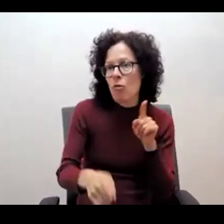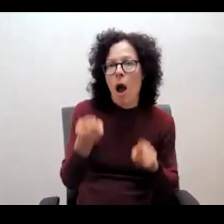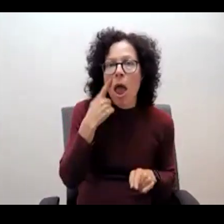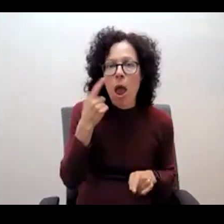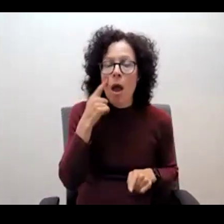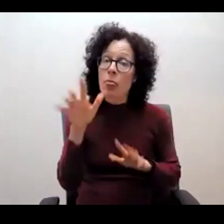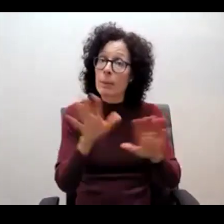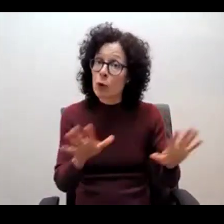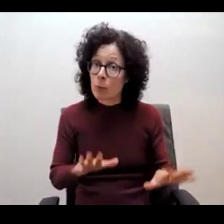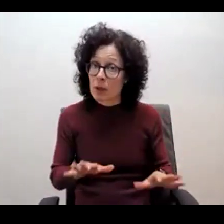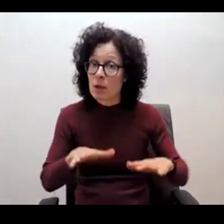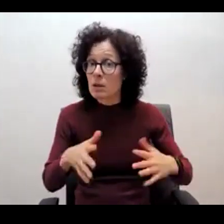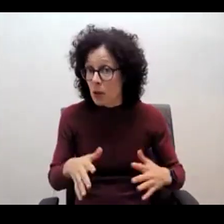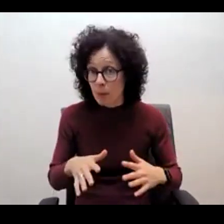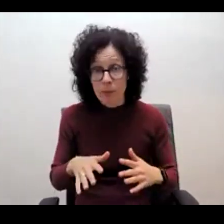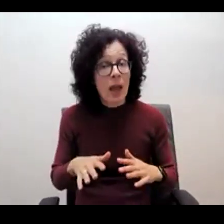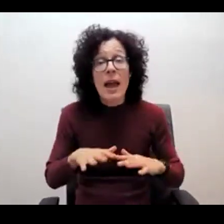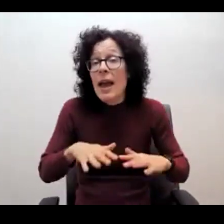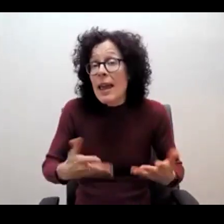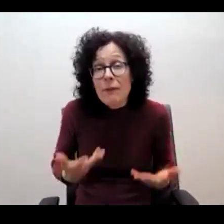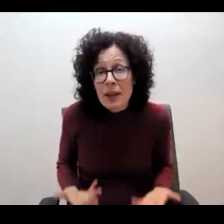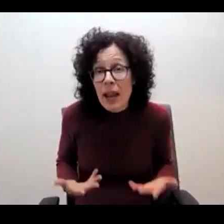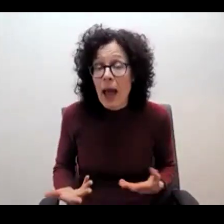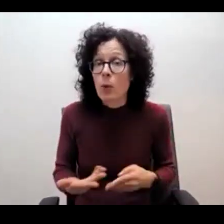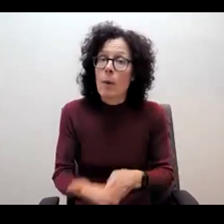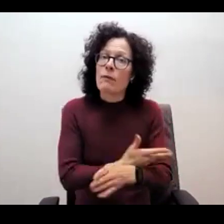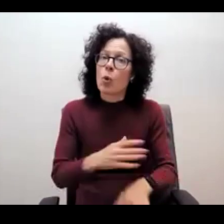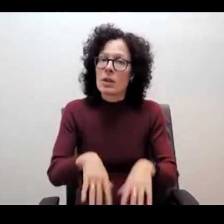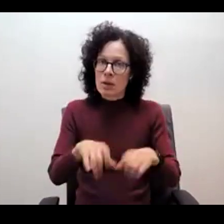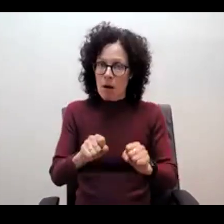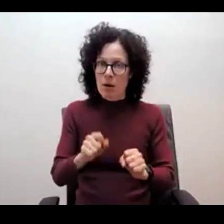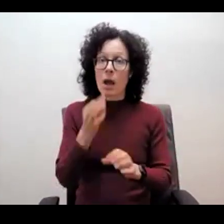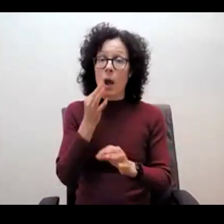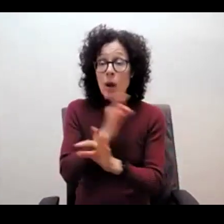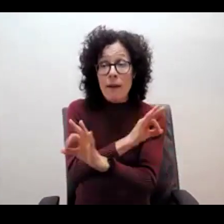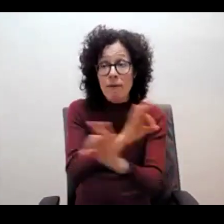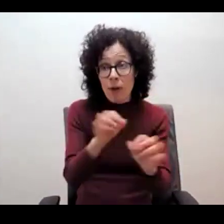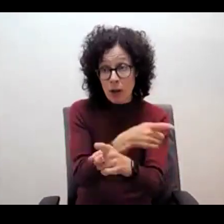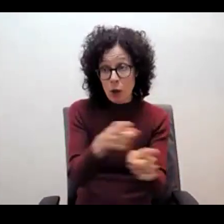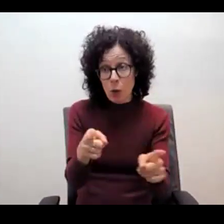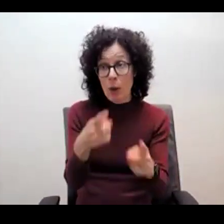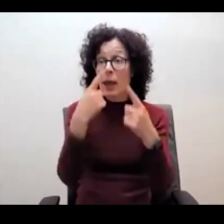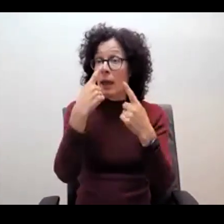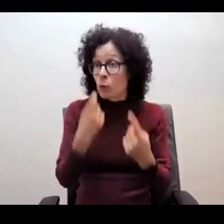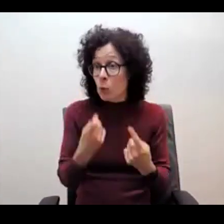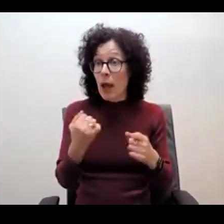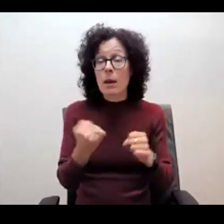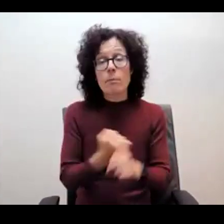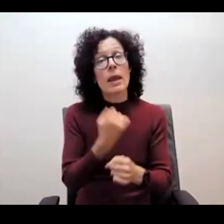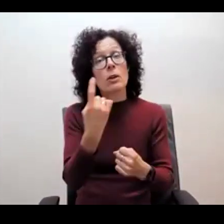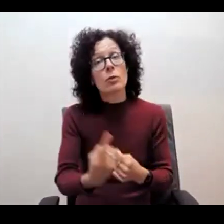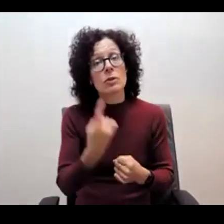So even now, before we dive in, I'd like to invite you, if you can make yourself